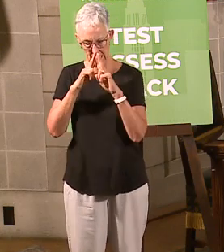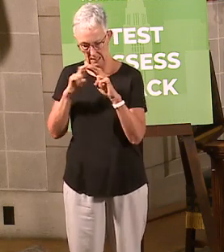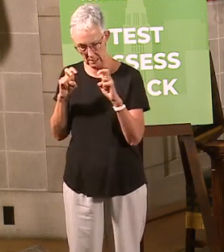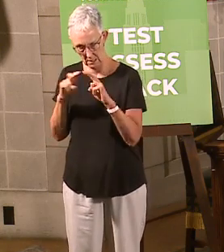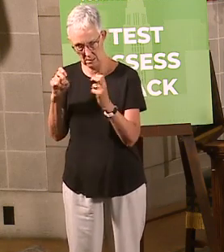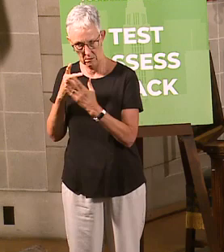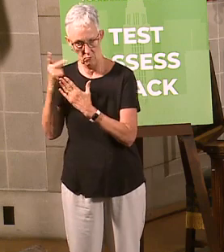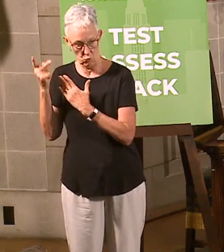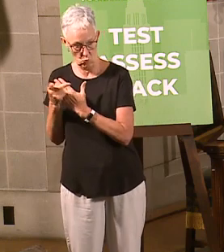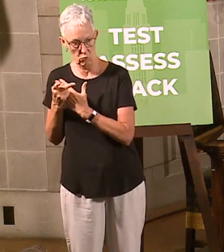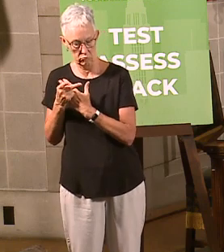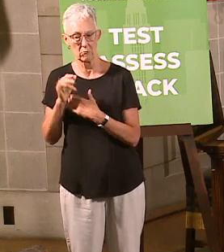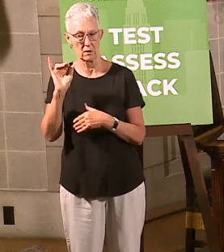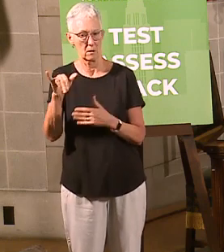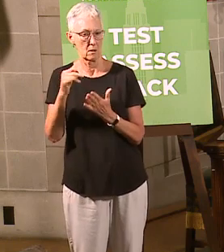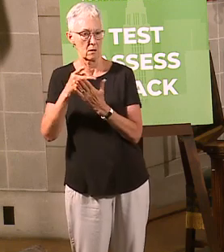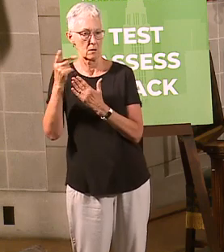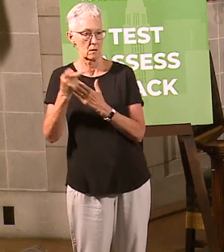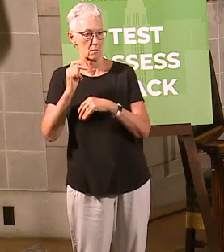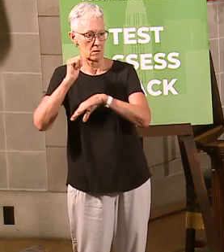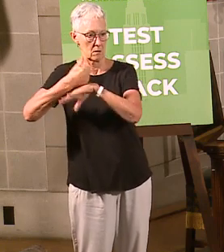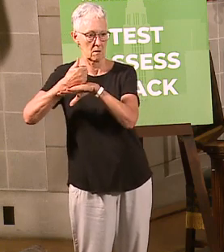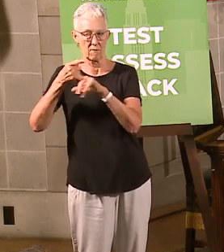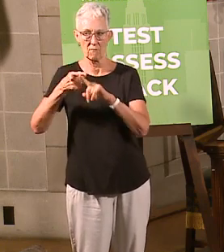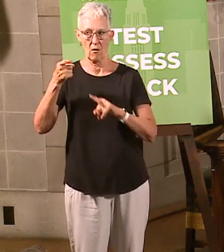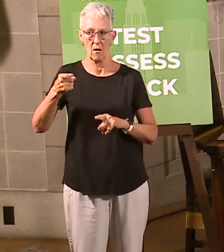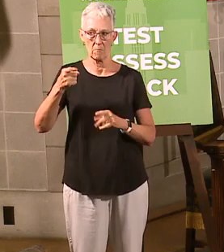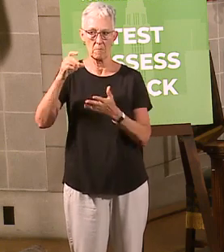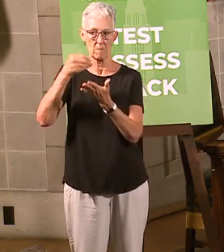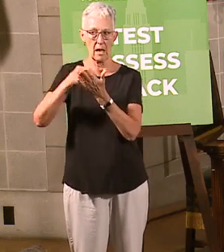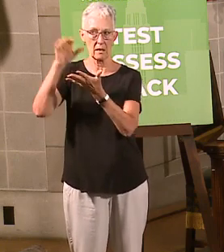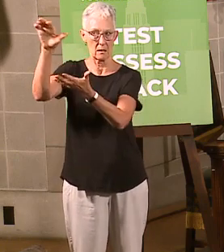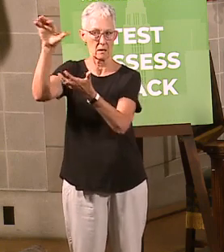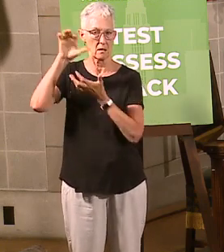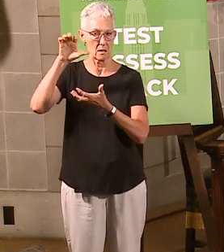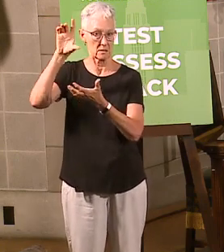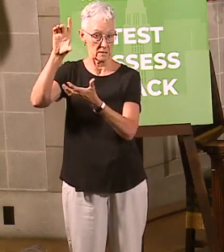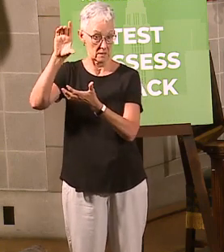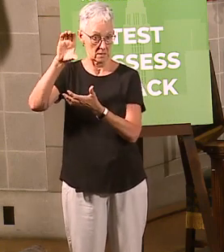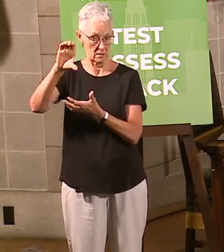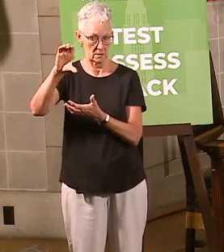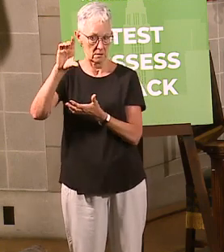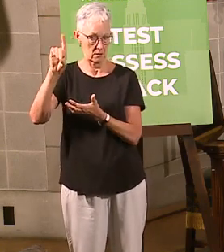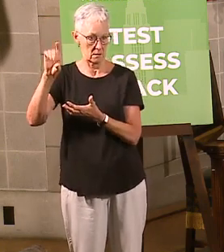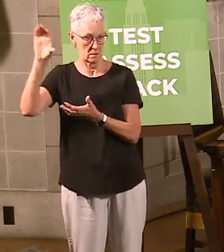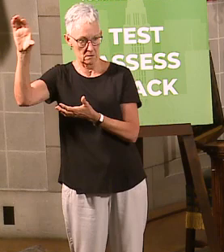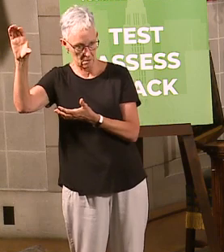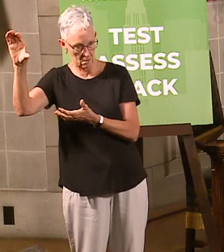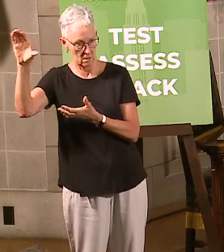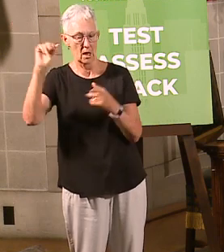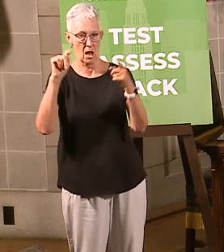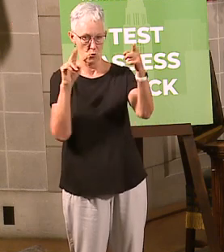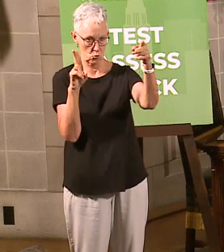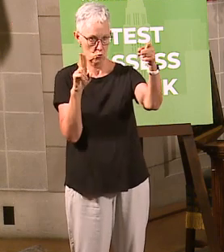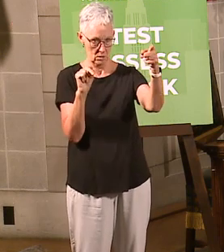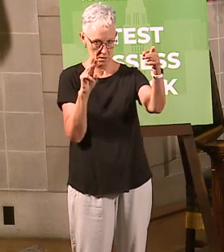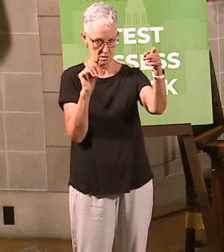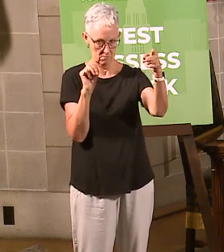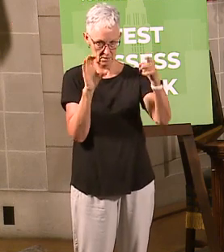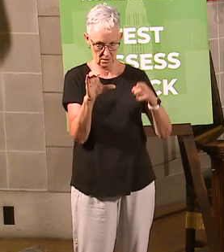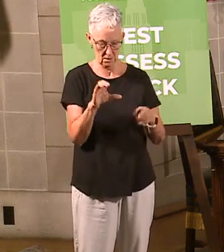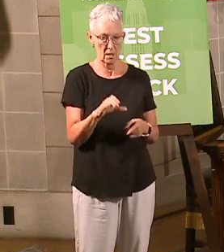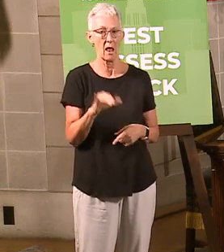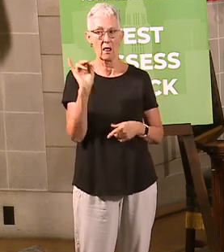that was funded from a CDC grant that came to the state of Nebraska that we use UNMC to be able